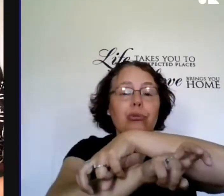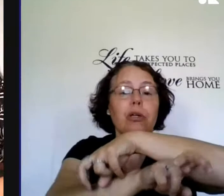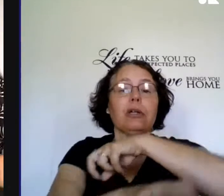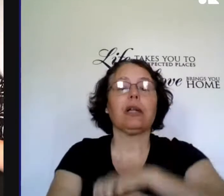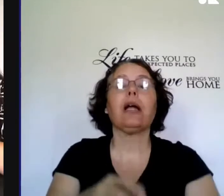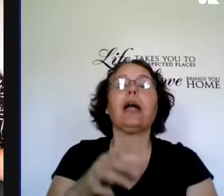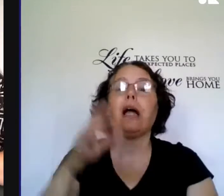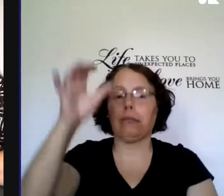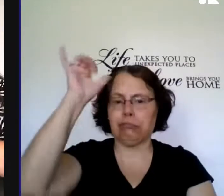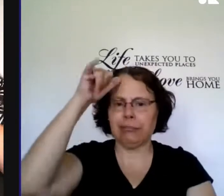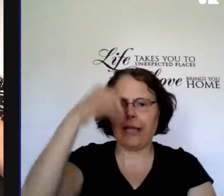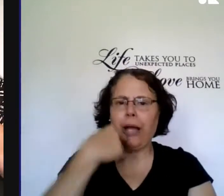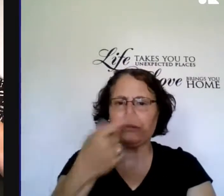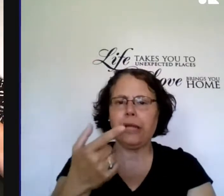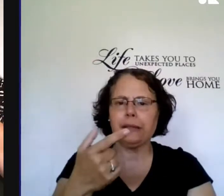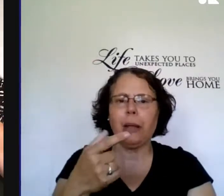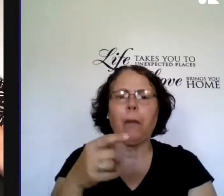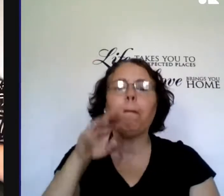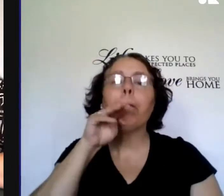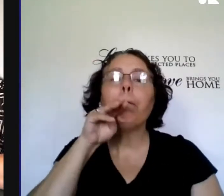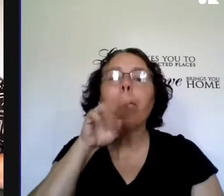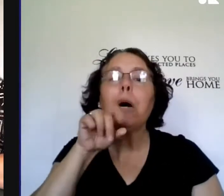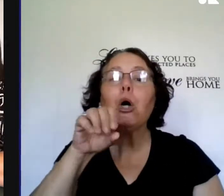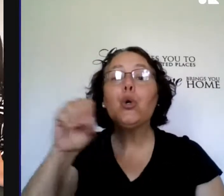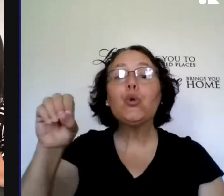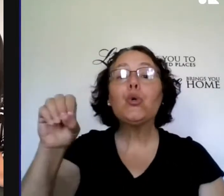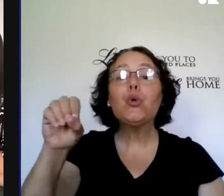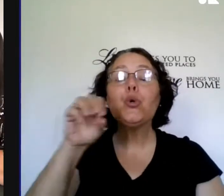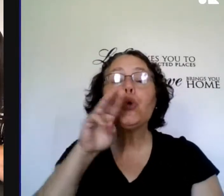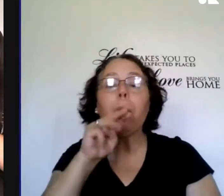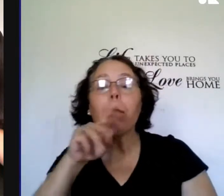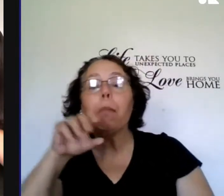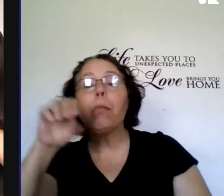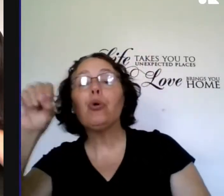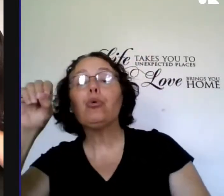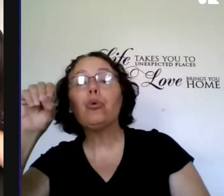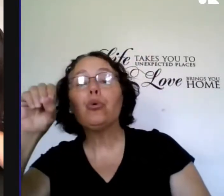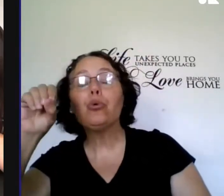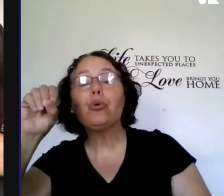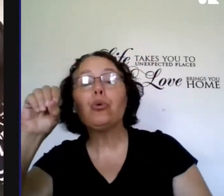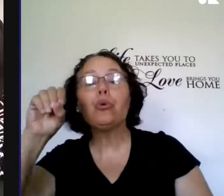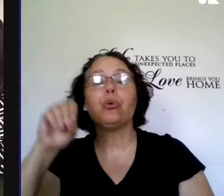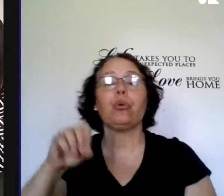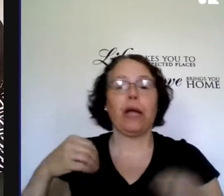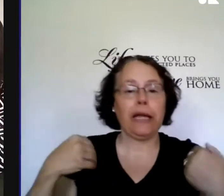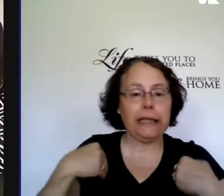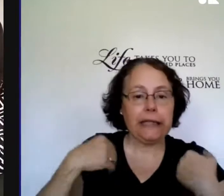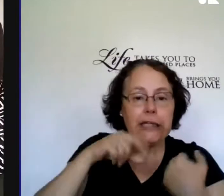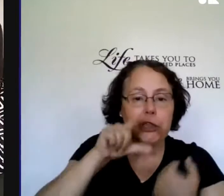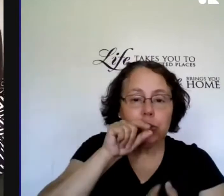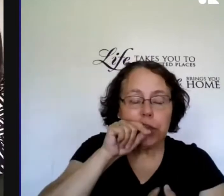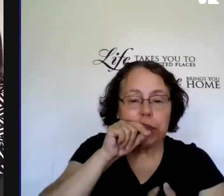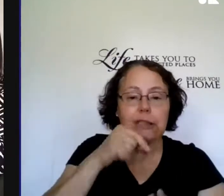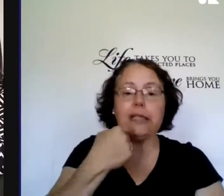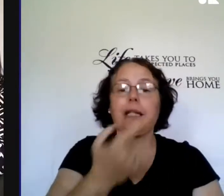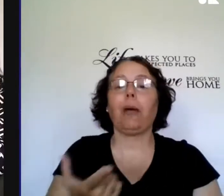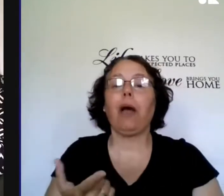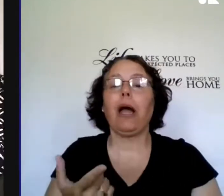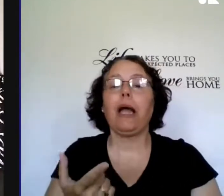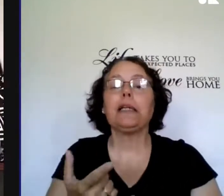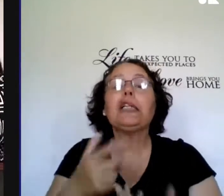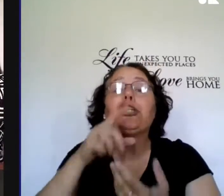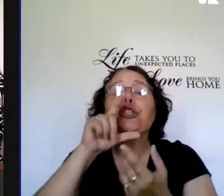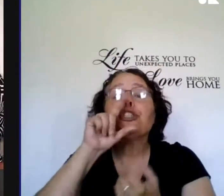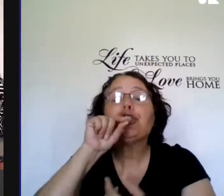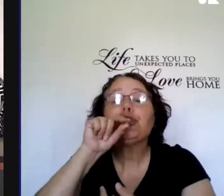moo, moo. And the chicks say, cheep, cheep. But the grass is